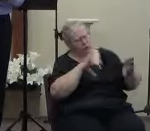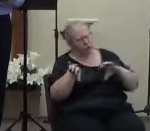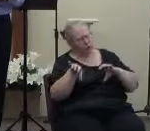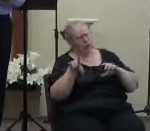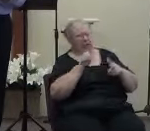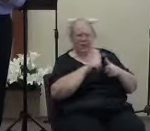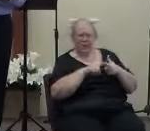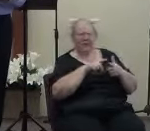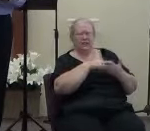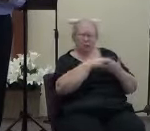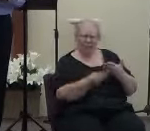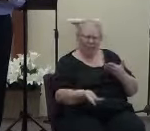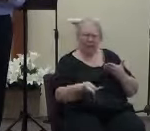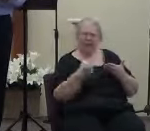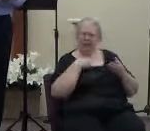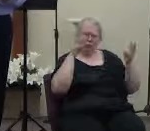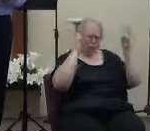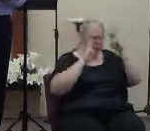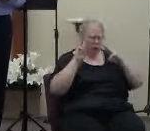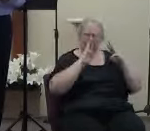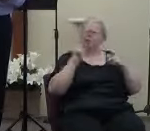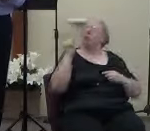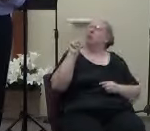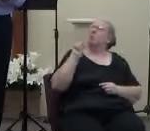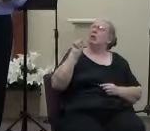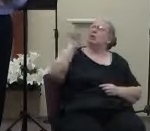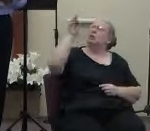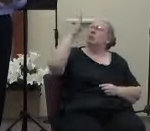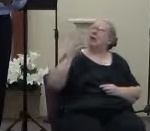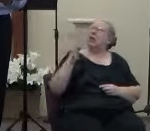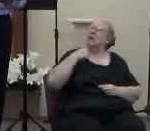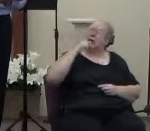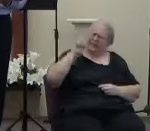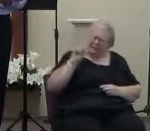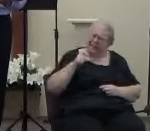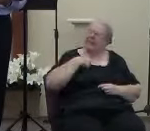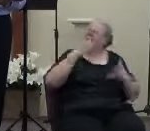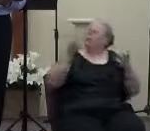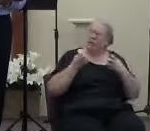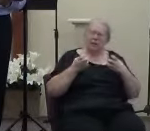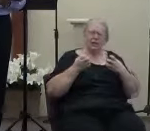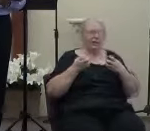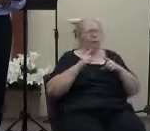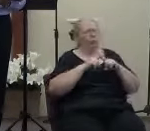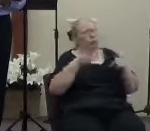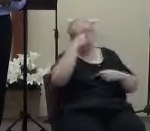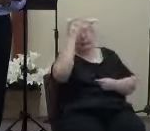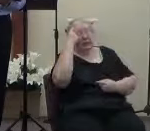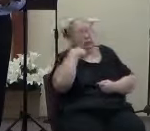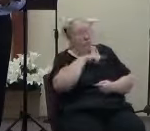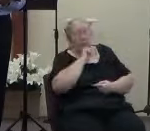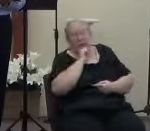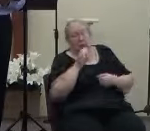wondering, why, Lord, where are you at? I need, I want, I have to have. It's because we're not doing what we're supposed to be